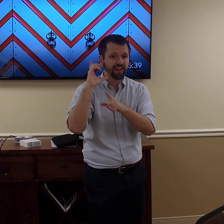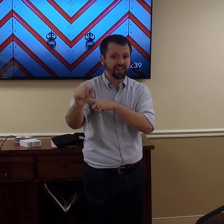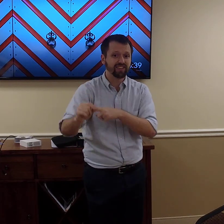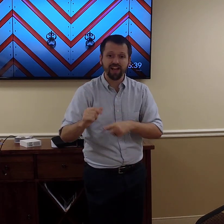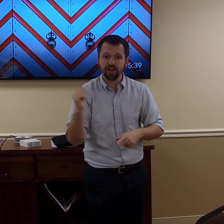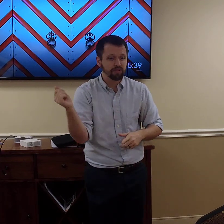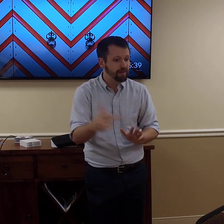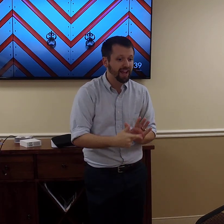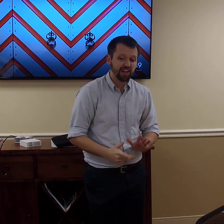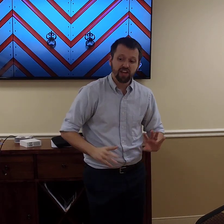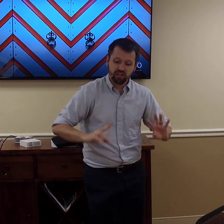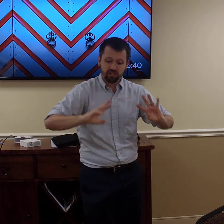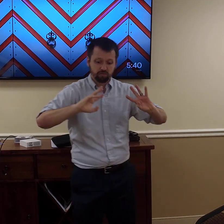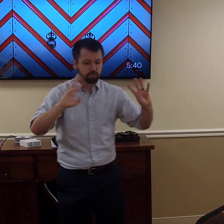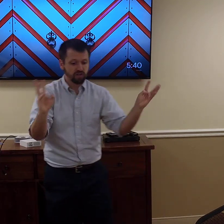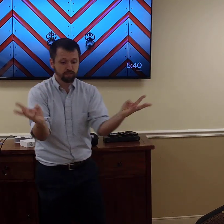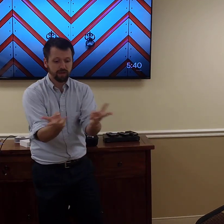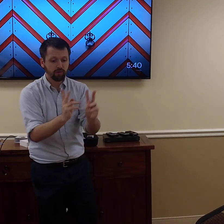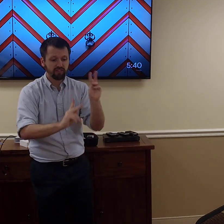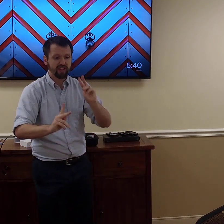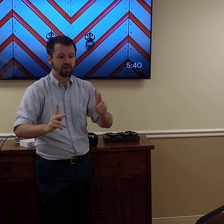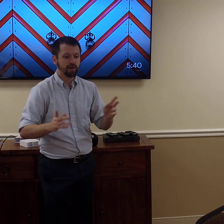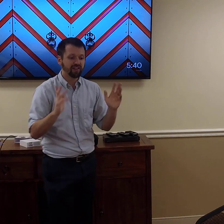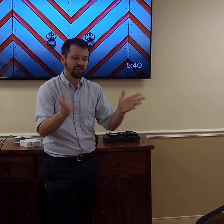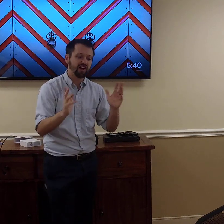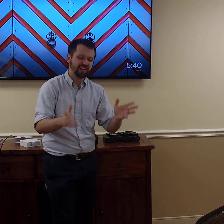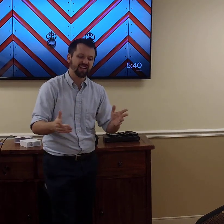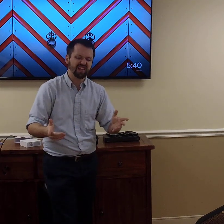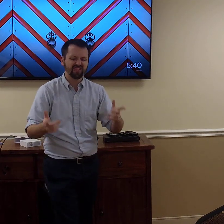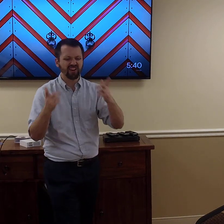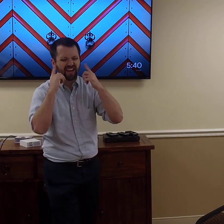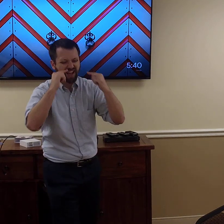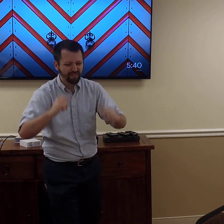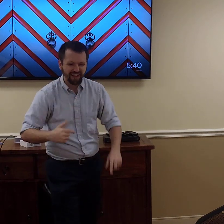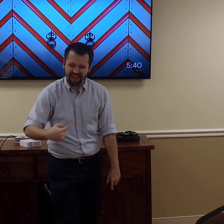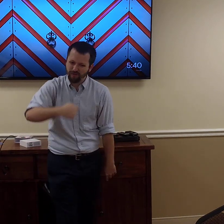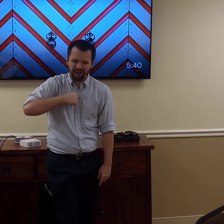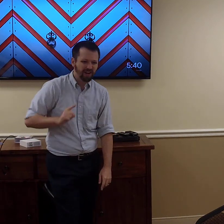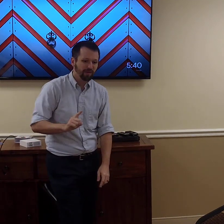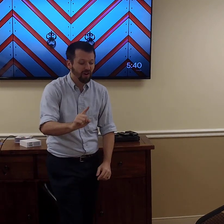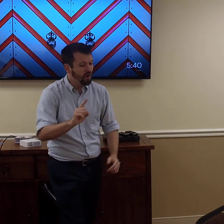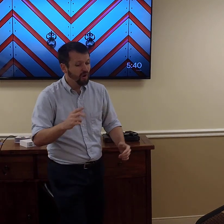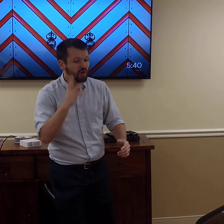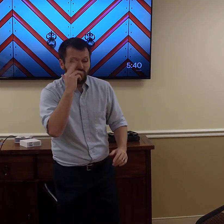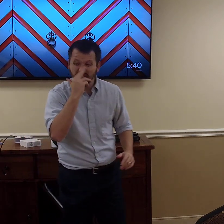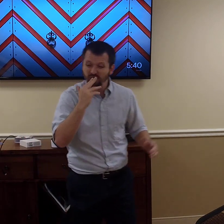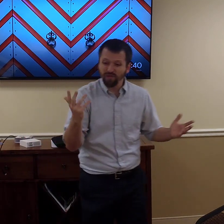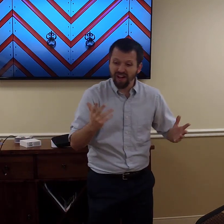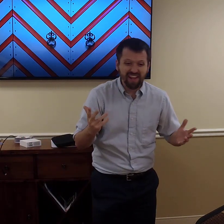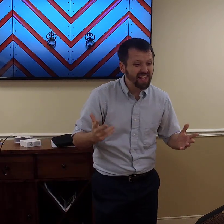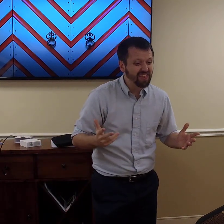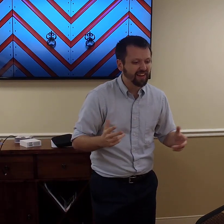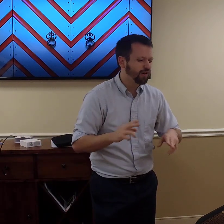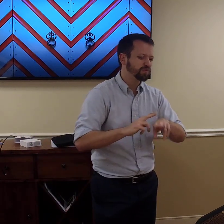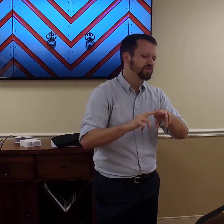It's not coming back. Bunch of people standing around talking, and they start laughing, and I walk up and go, "What's so funny?" And they go, "Train